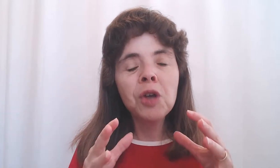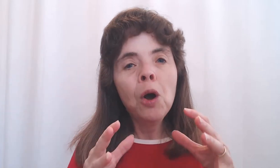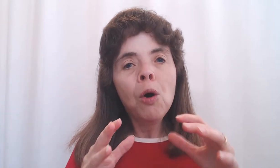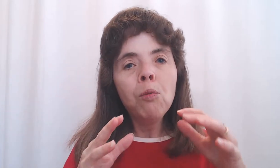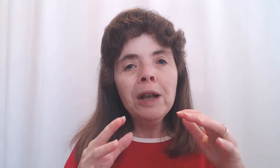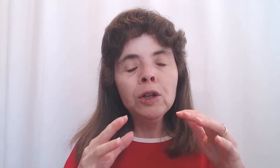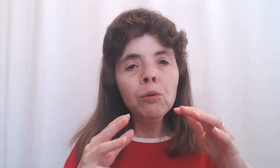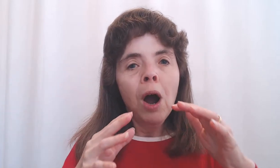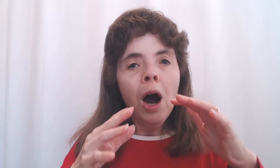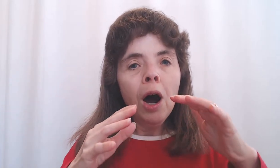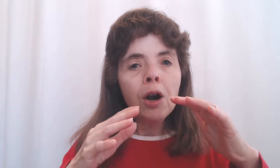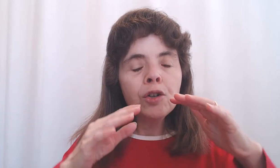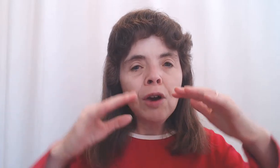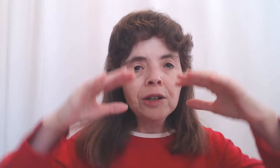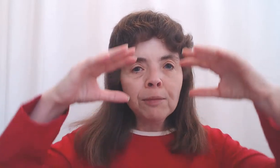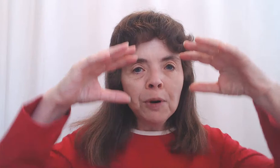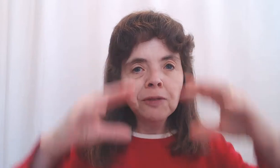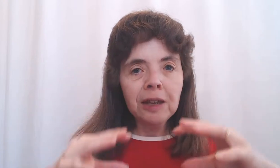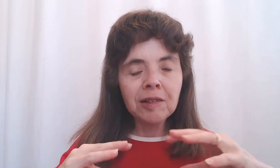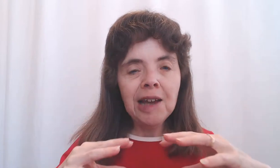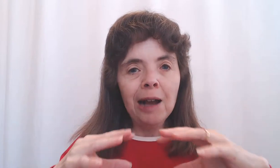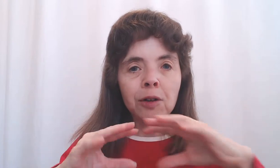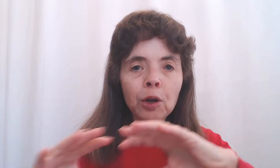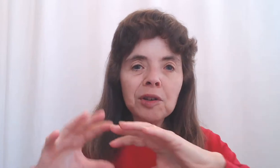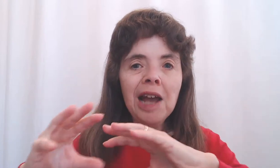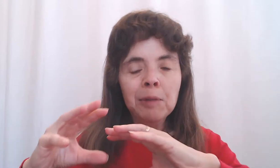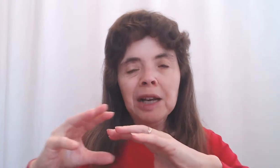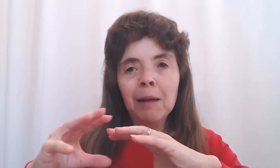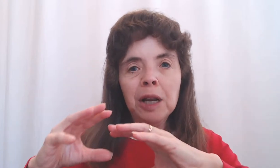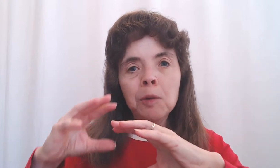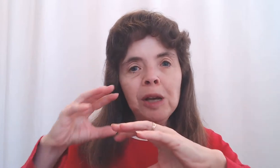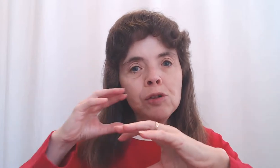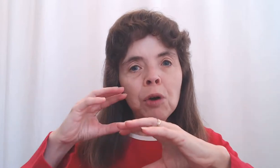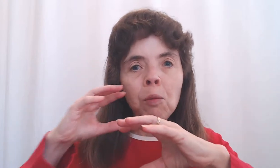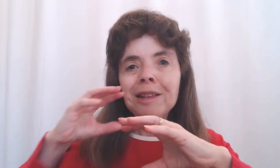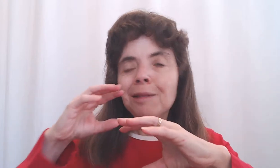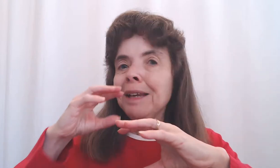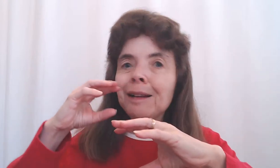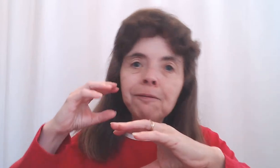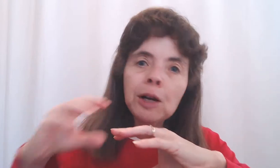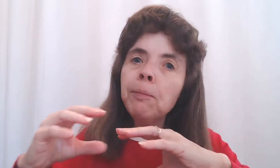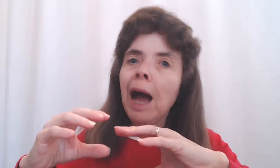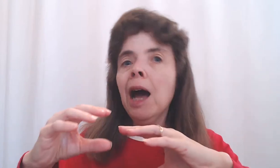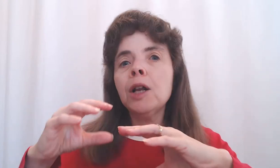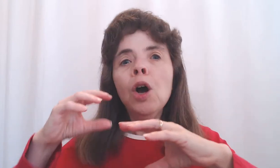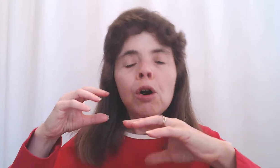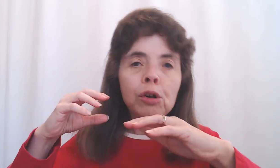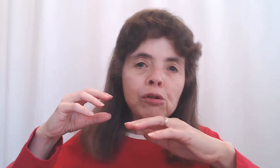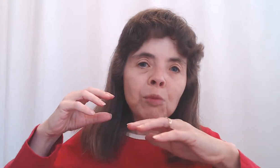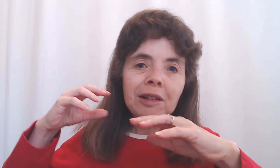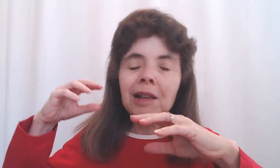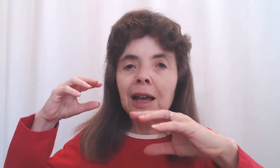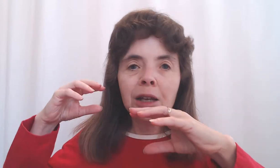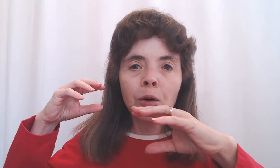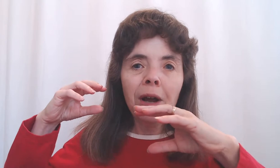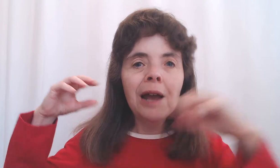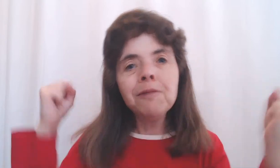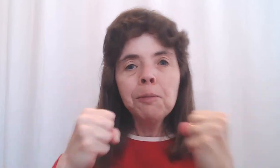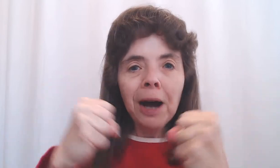when you are trying to bring things down to the lowest common denominator, because you don't want somebody to feel bad, or you just want to say, you know, everybody